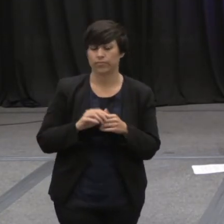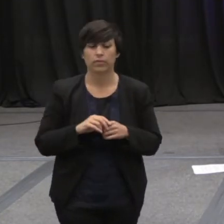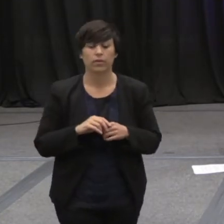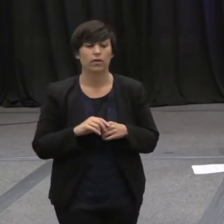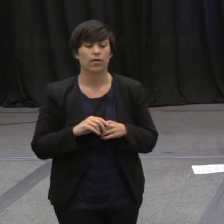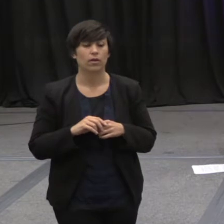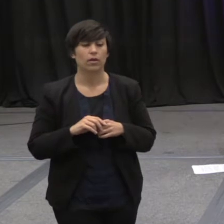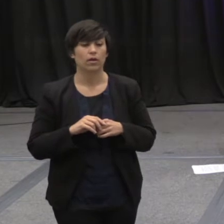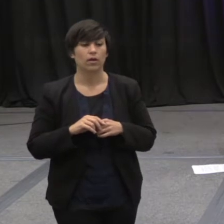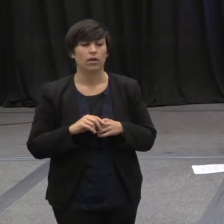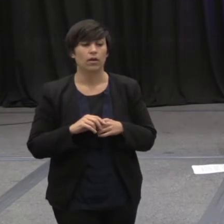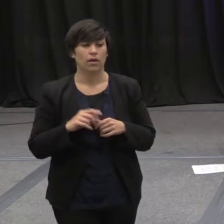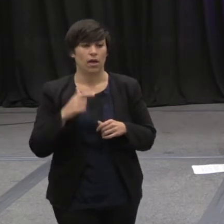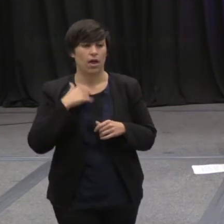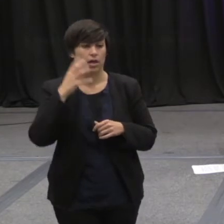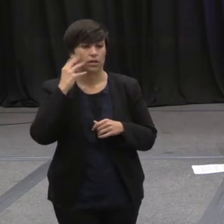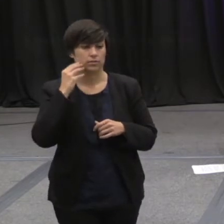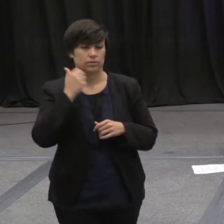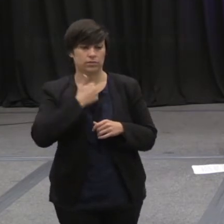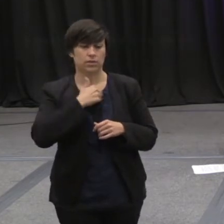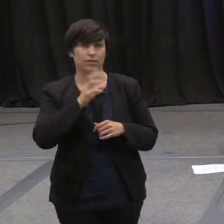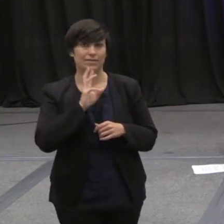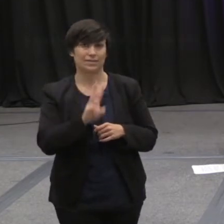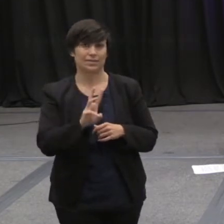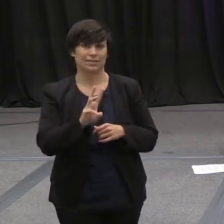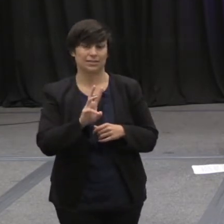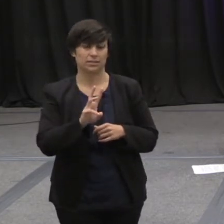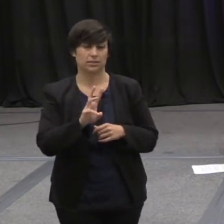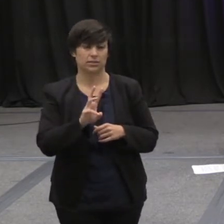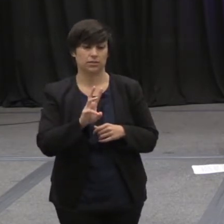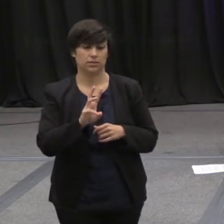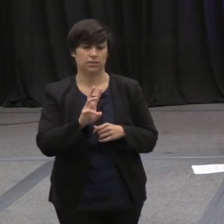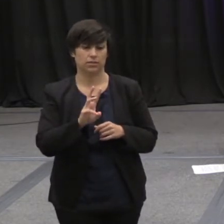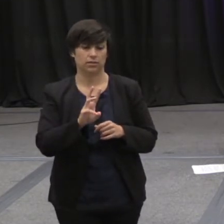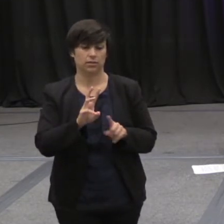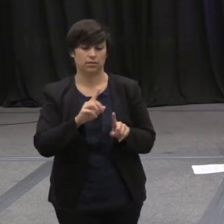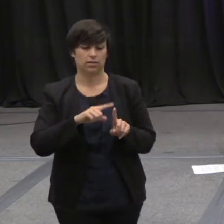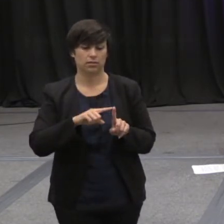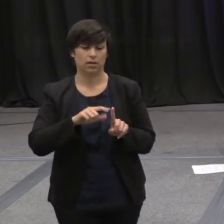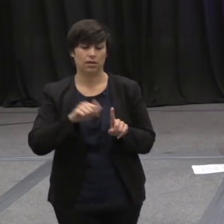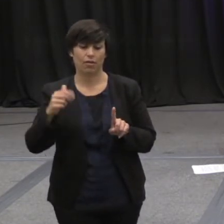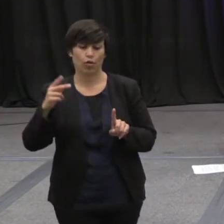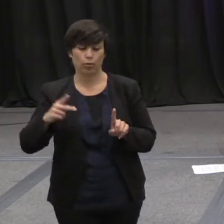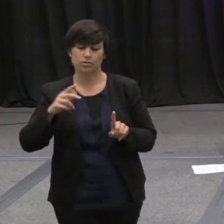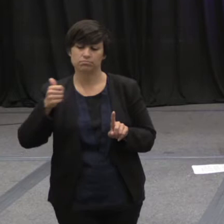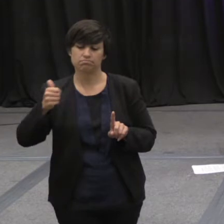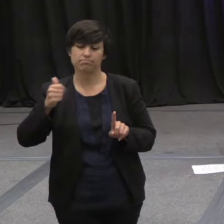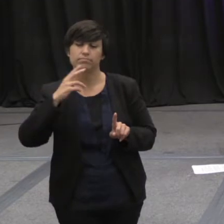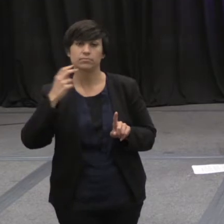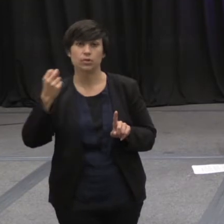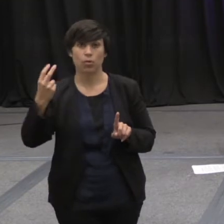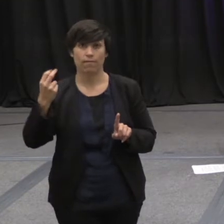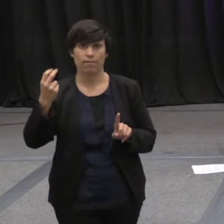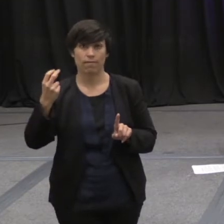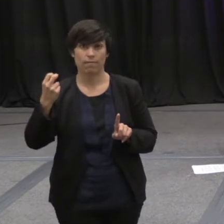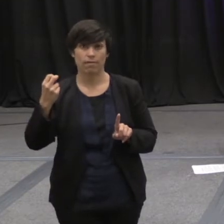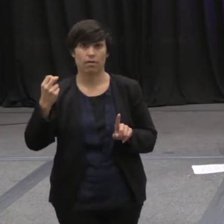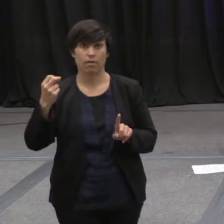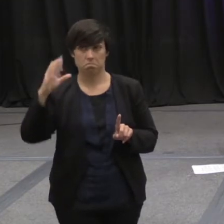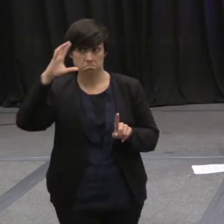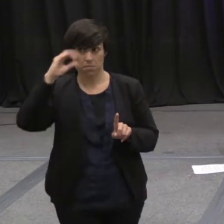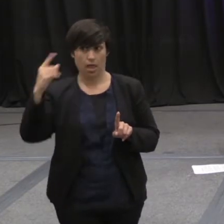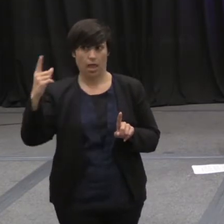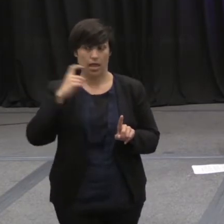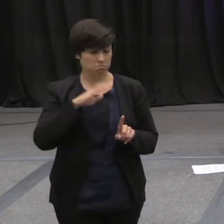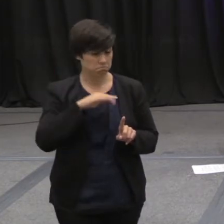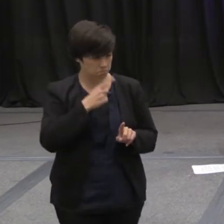And so I had an experience when I was 6 years old with a 12-year-old, and he asked if he could touch